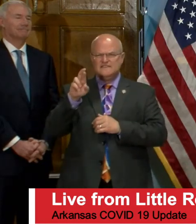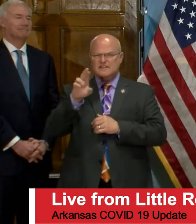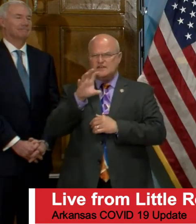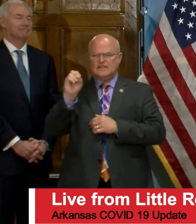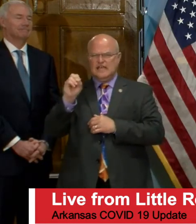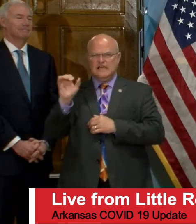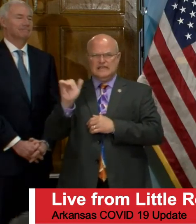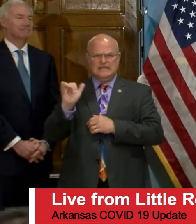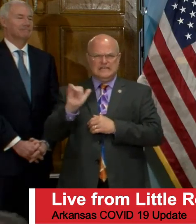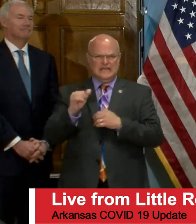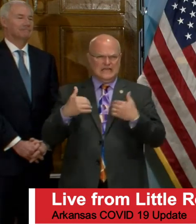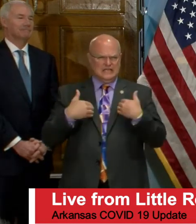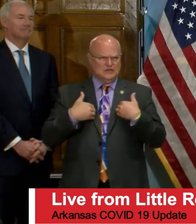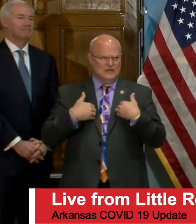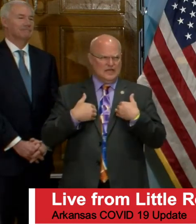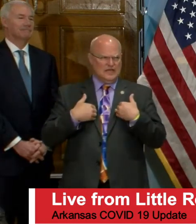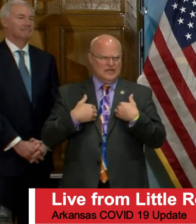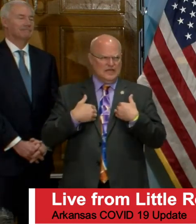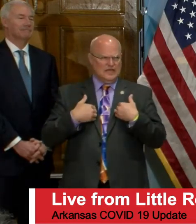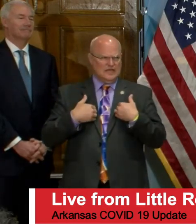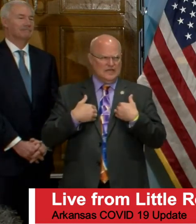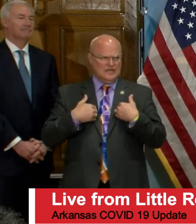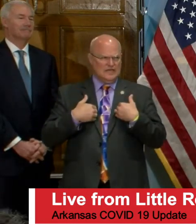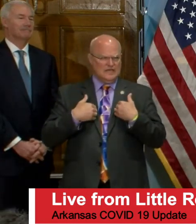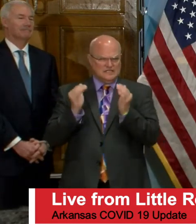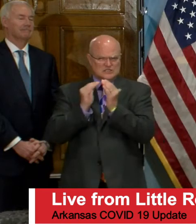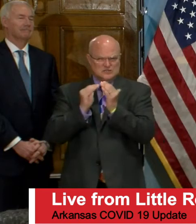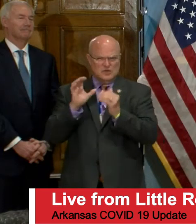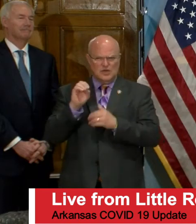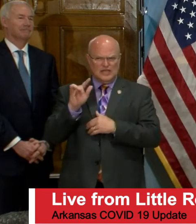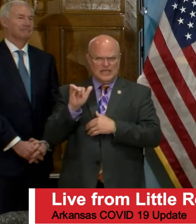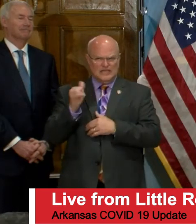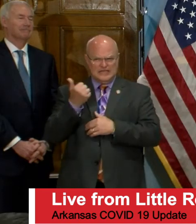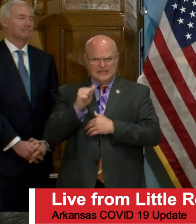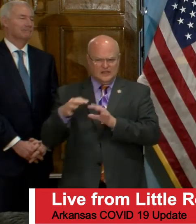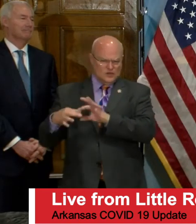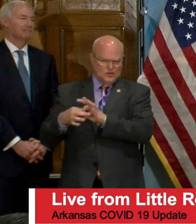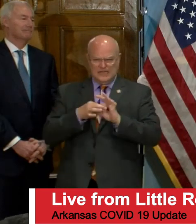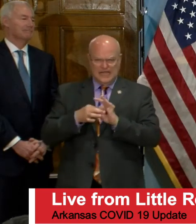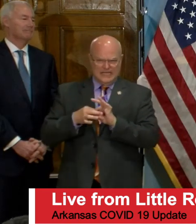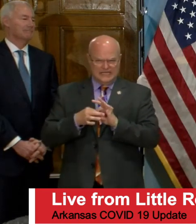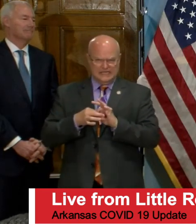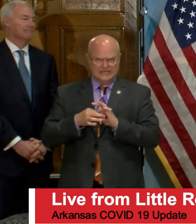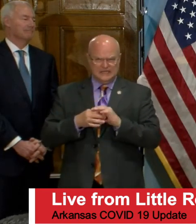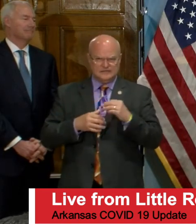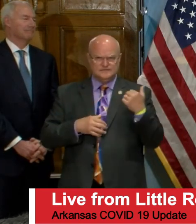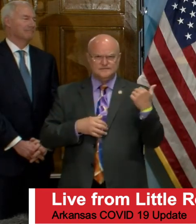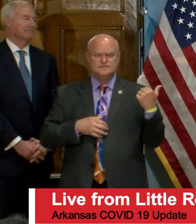there's 10 or so cases, and it's a pretty small county, were any of those related to each